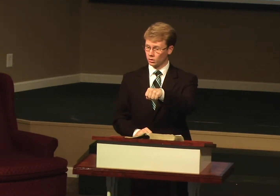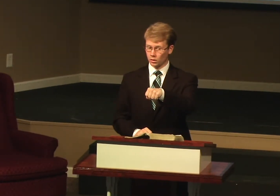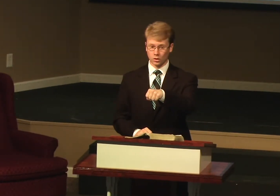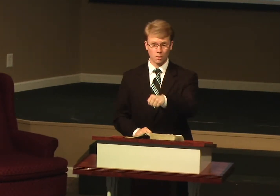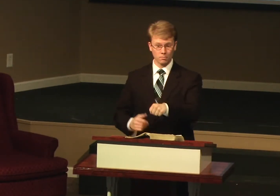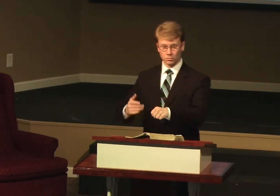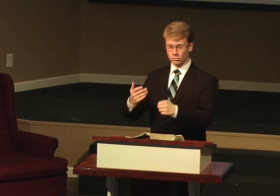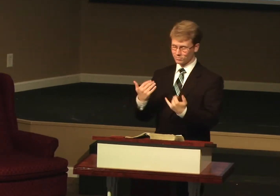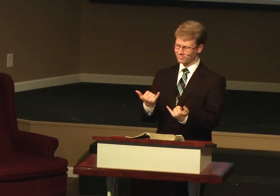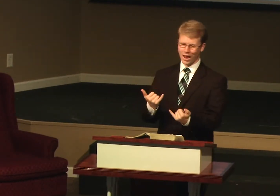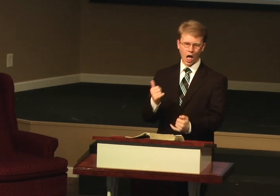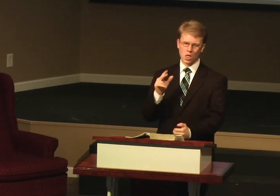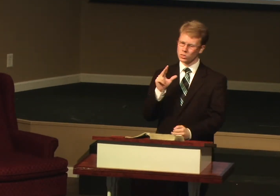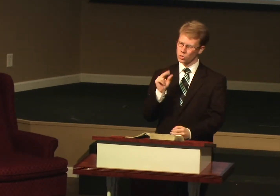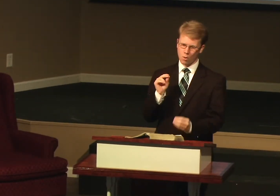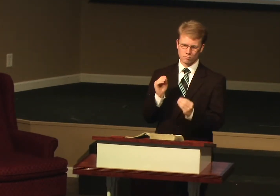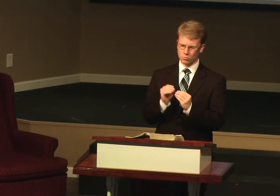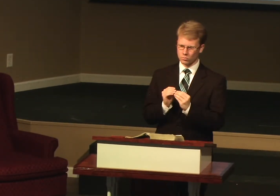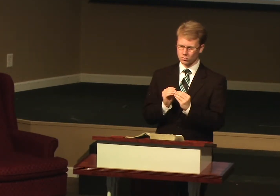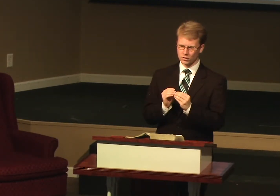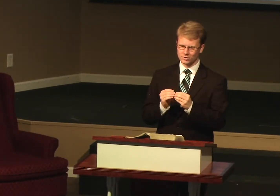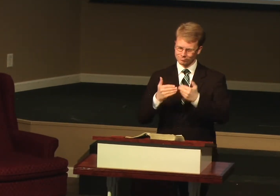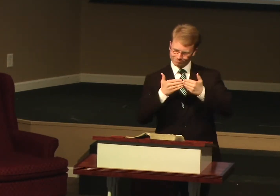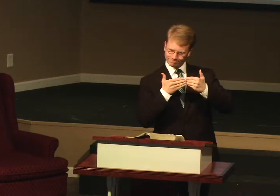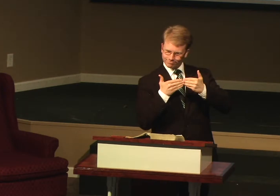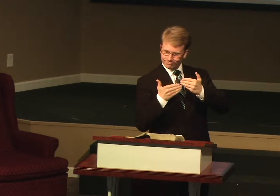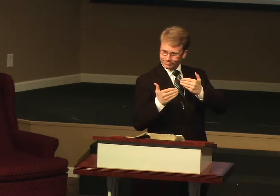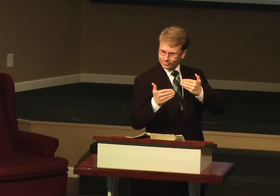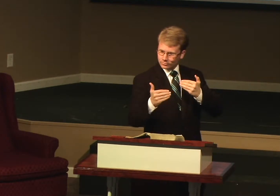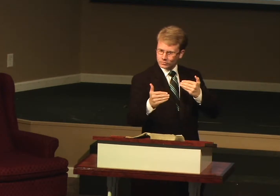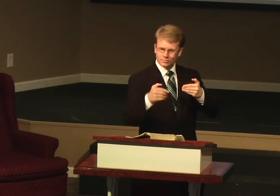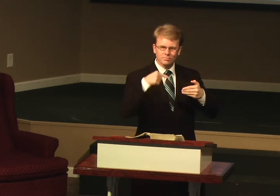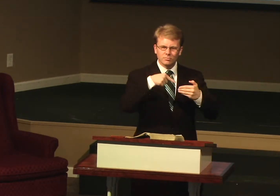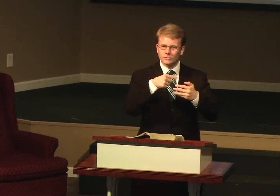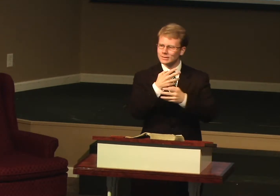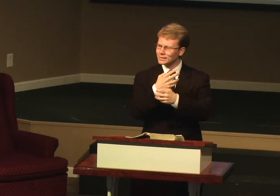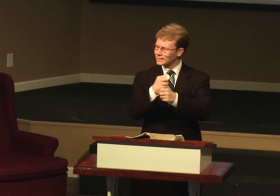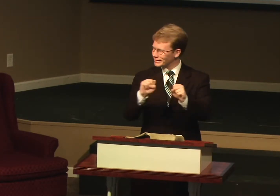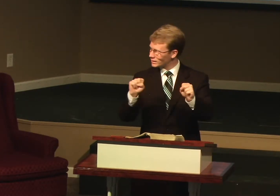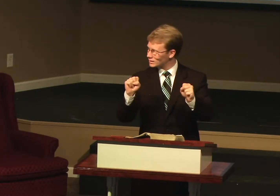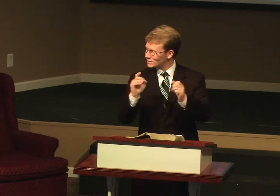were. But you're not anymore. From now on,